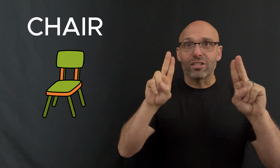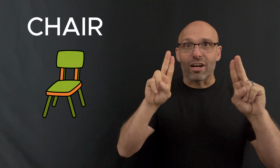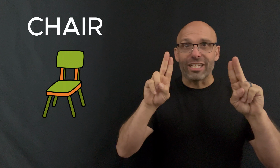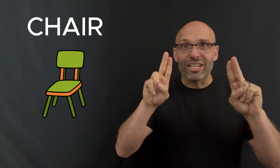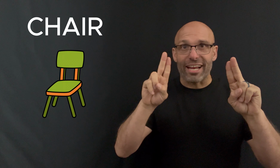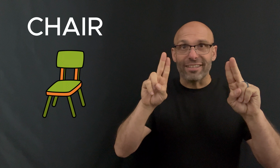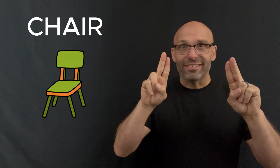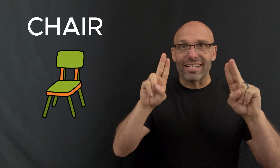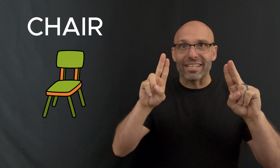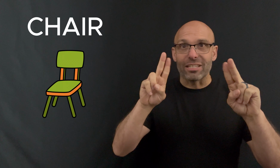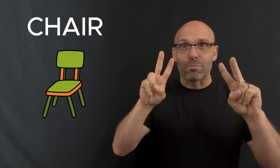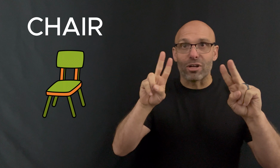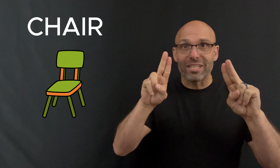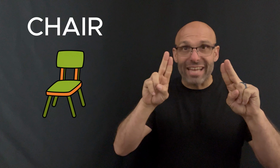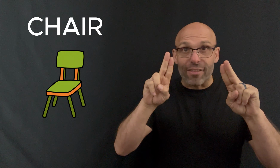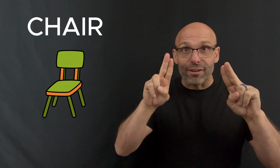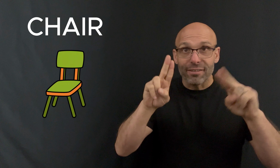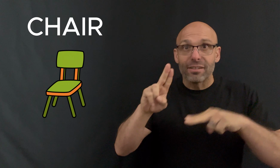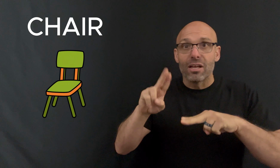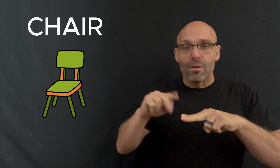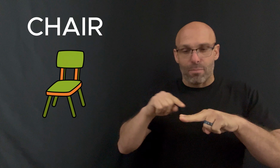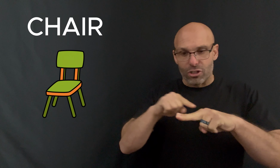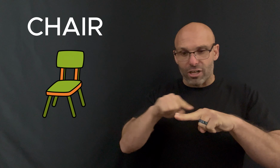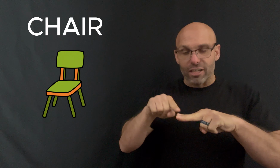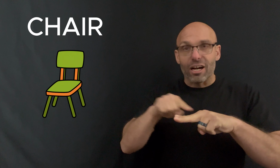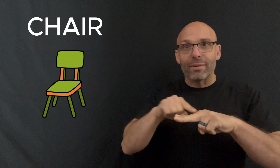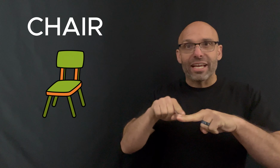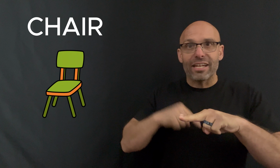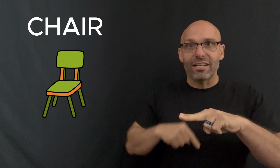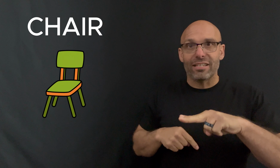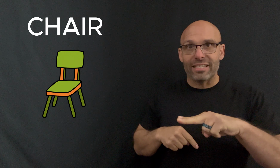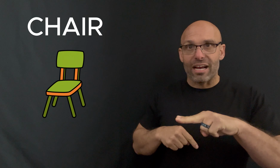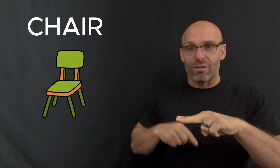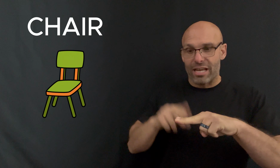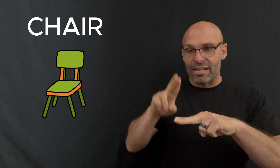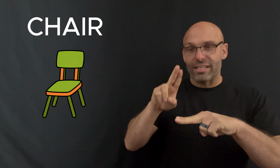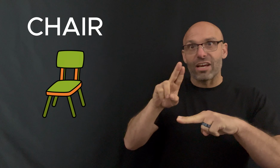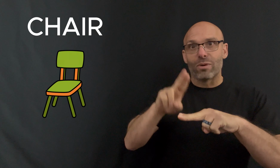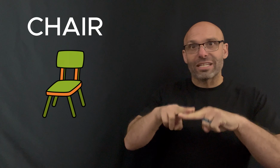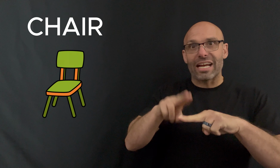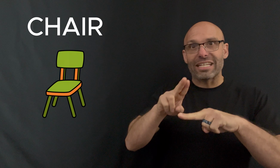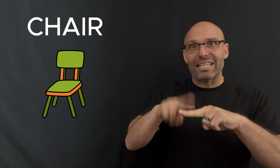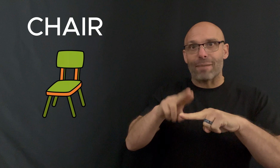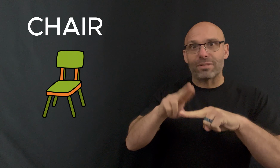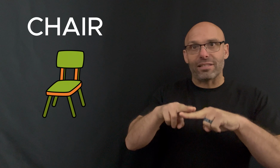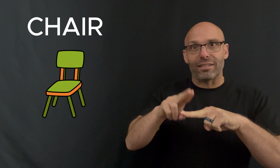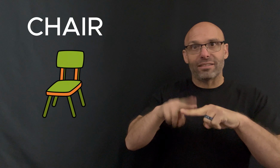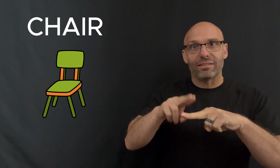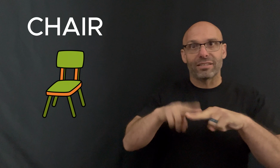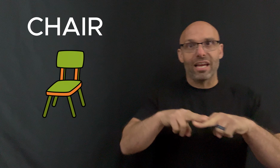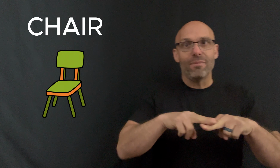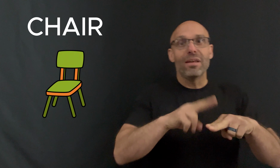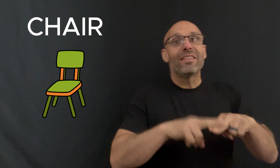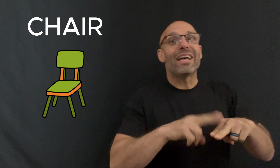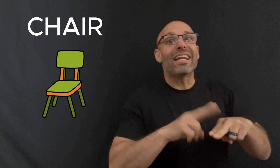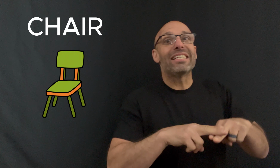each hand, like this, put them together, put your non-dominant hand down, and then the other one kind of taps it, okay? That is